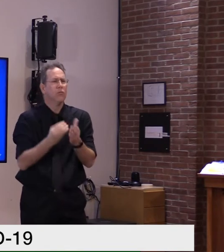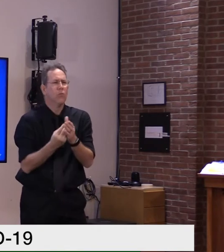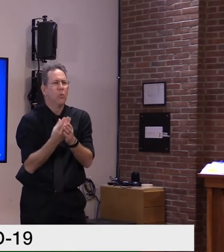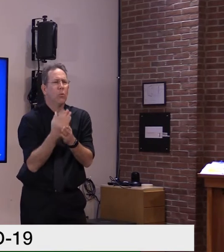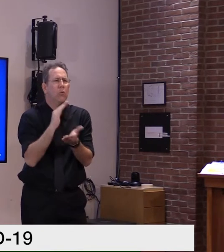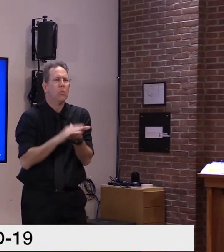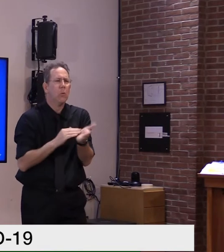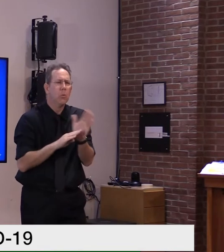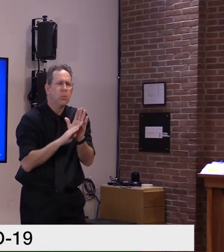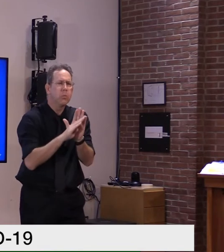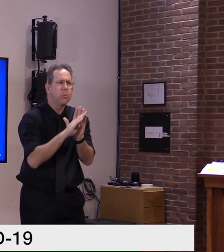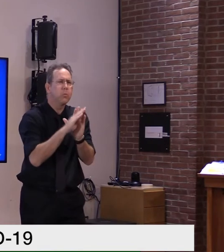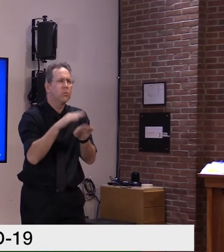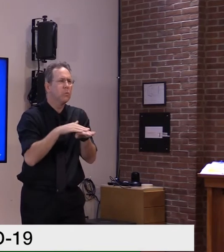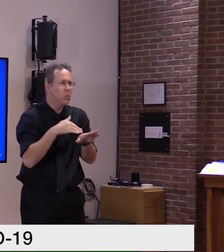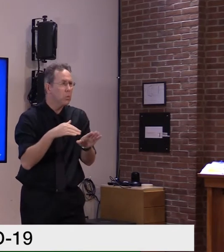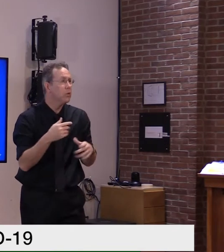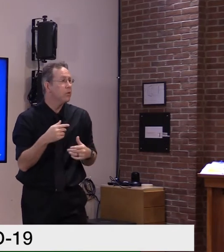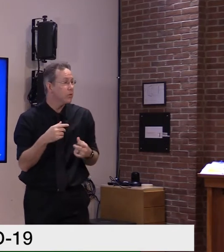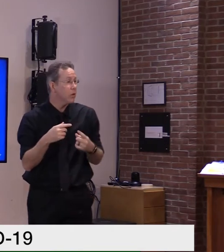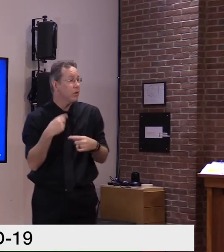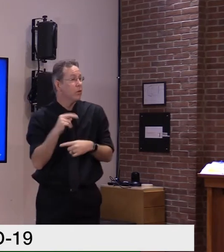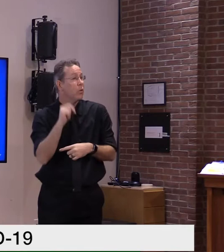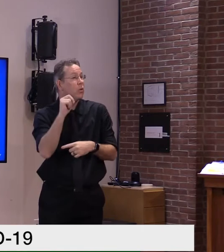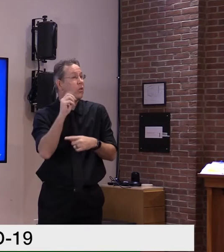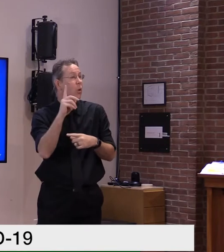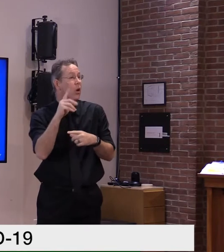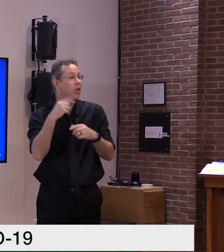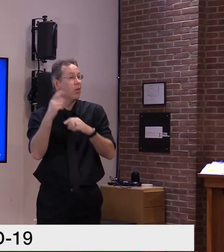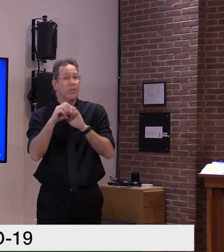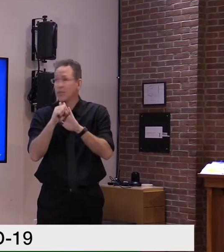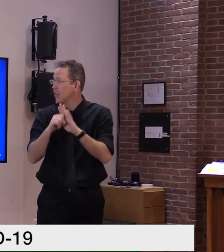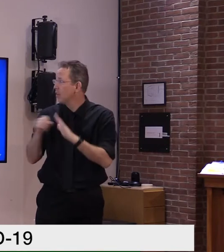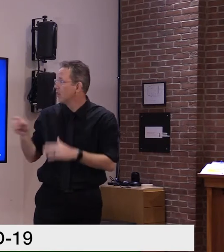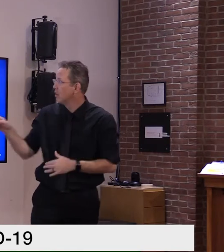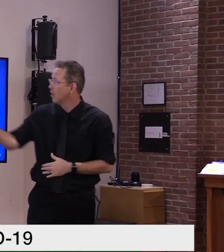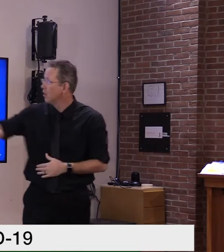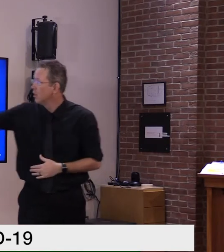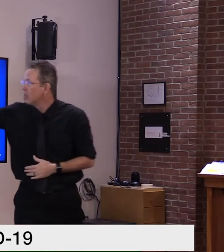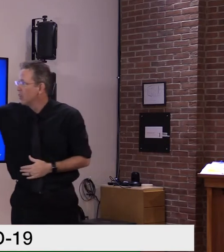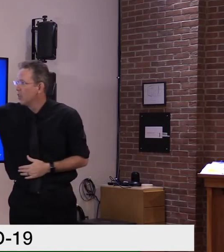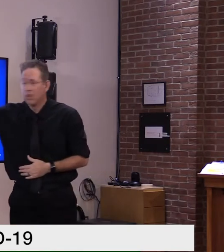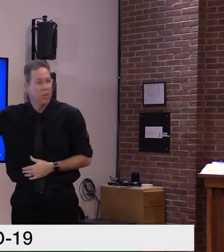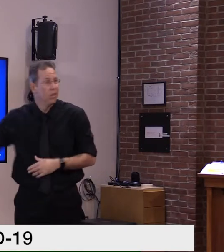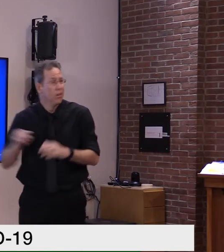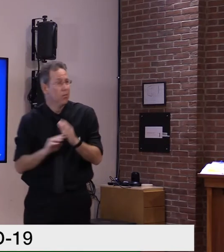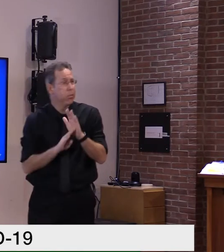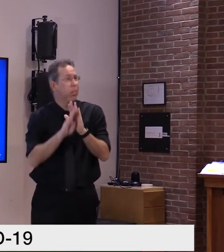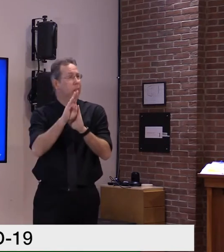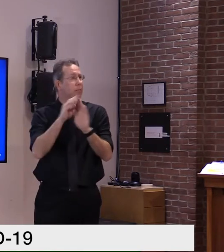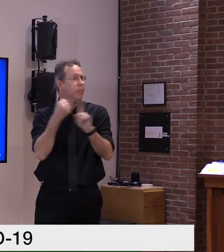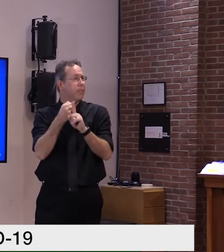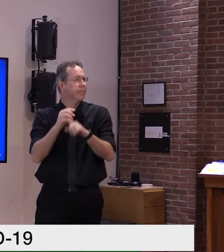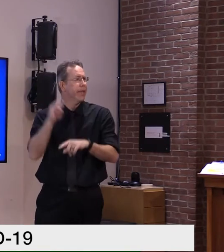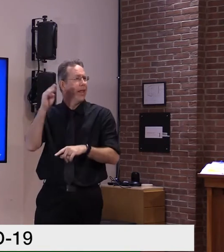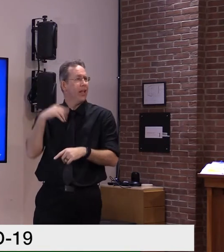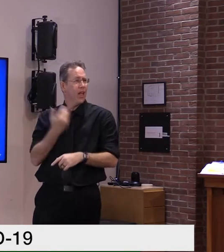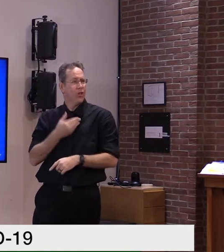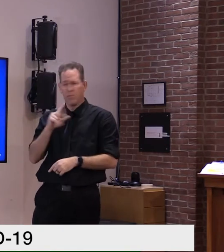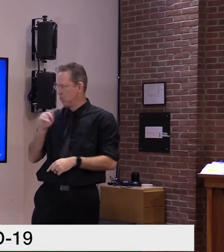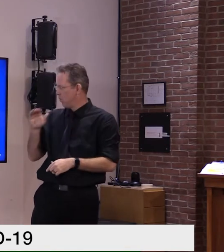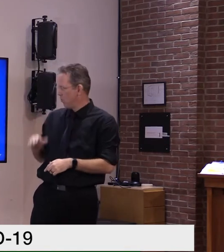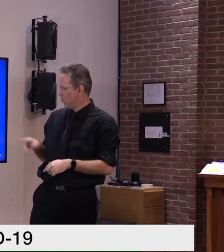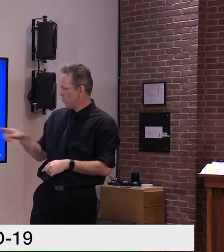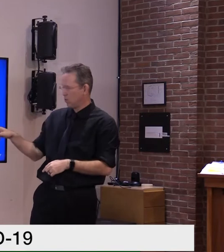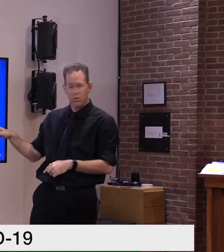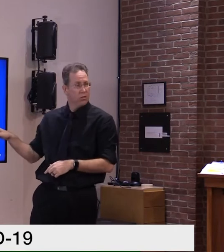own. I mentioned Vermont being the second least mobile state. Well, North Dakota, depicted here on the red dotted line on the